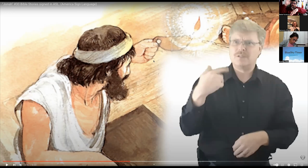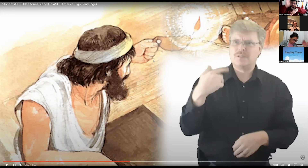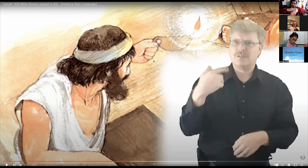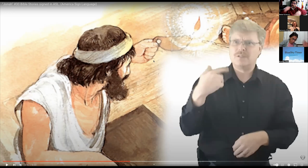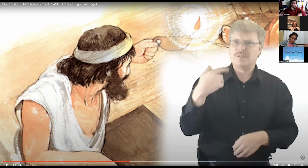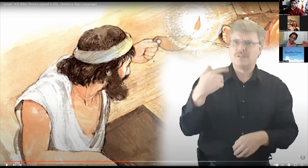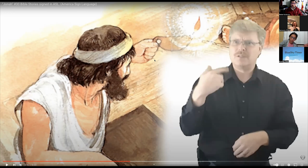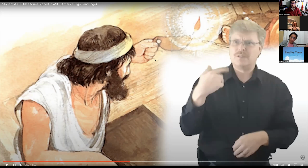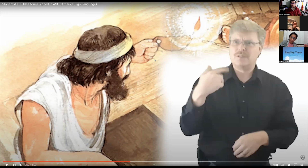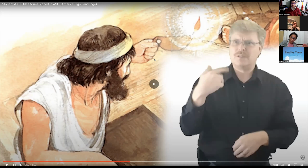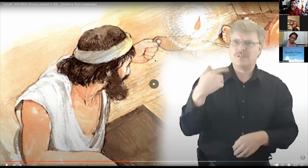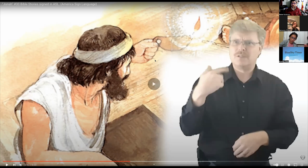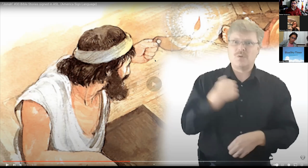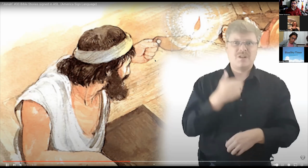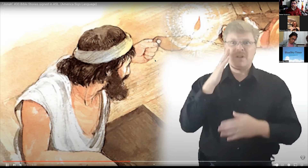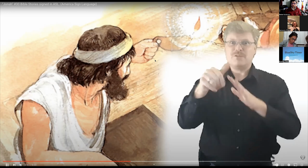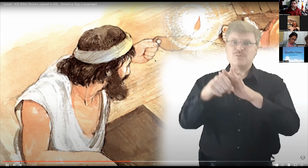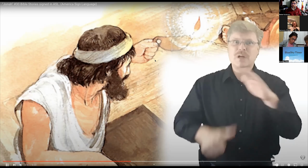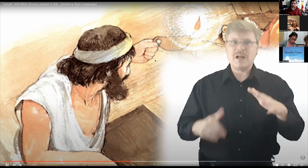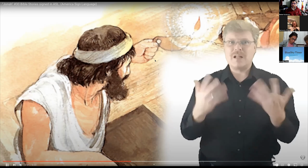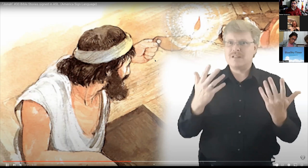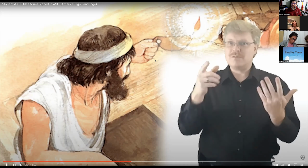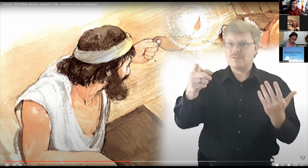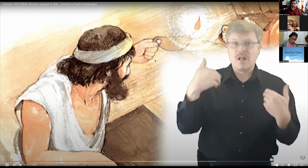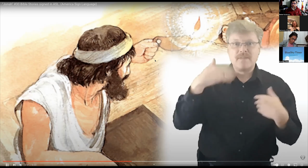non-dominant like this. He called Jonah